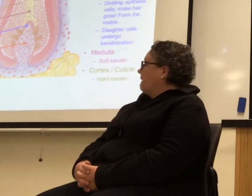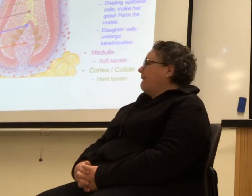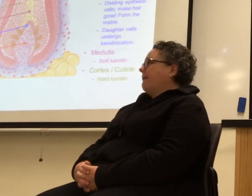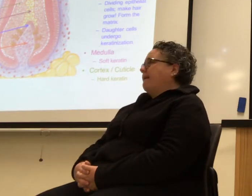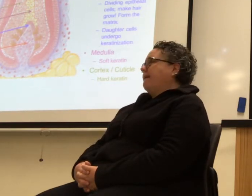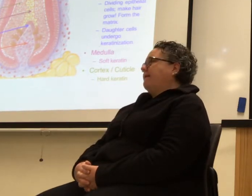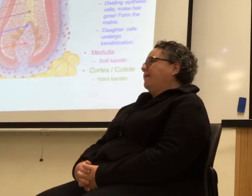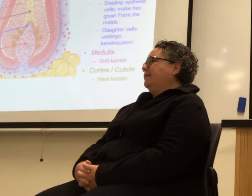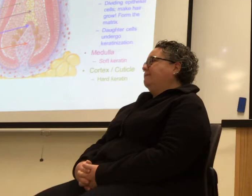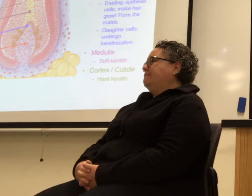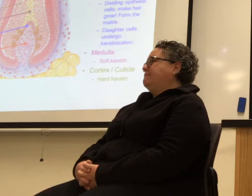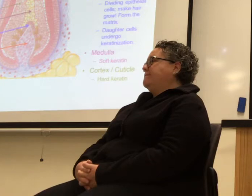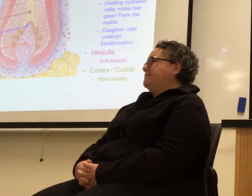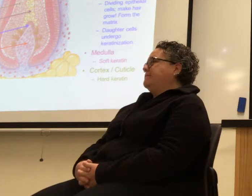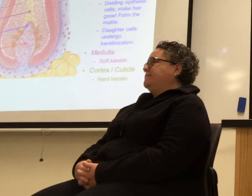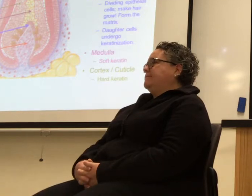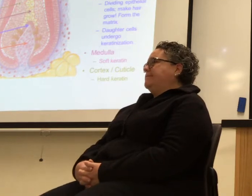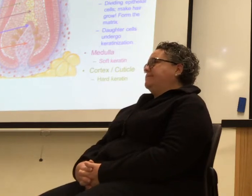Cortex/cuticle, hard keratin.